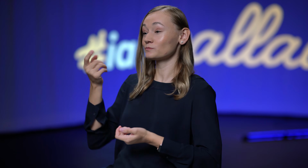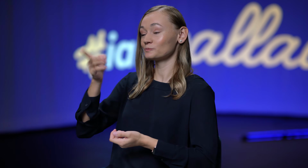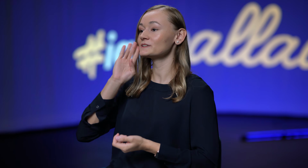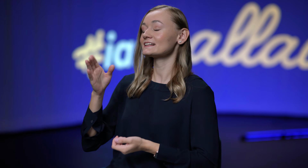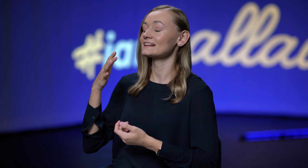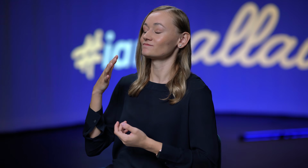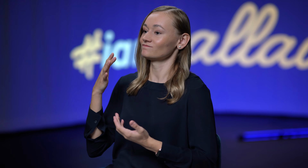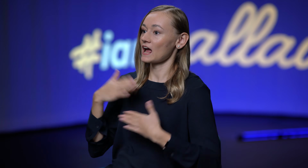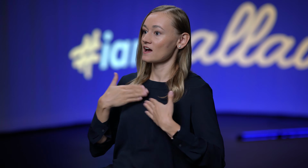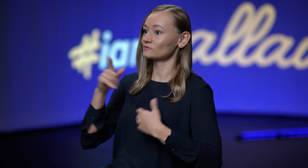You will be glad you attended.